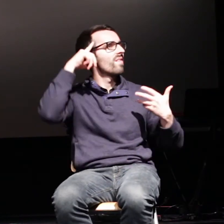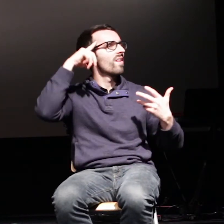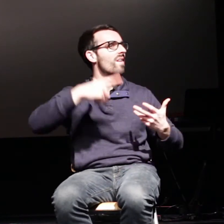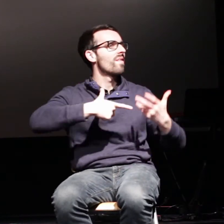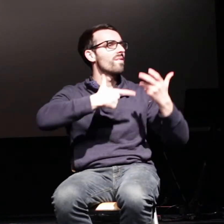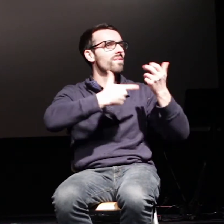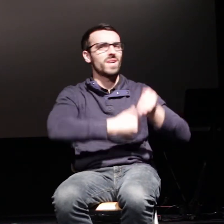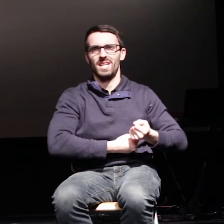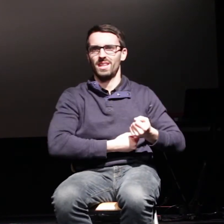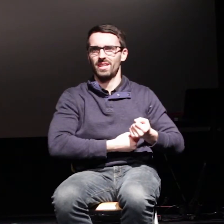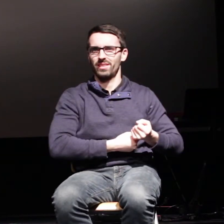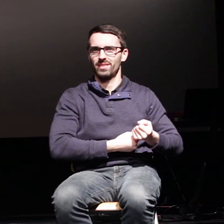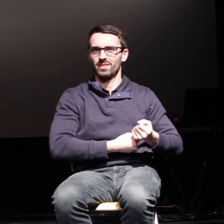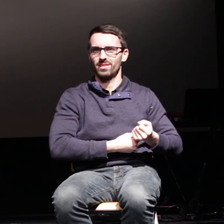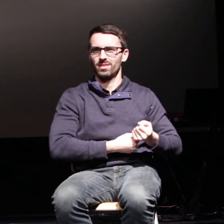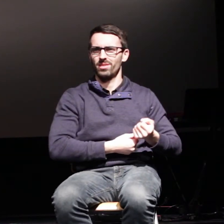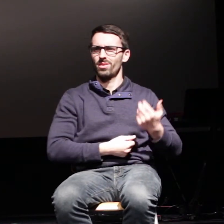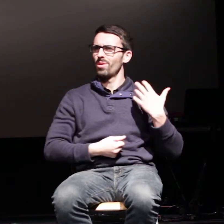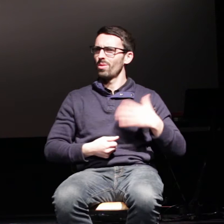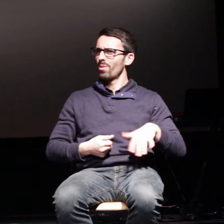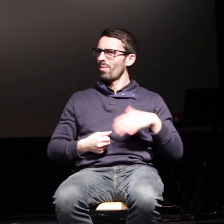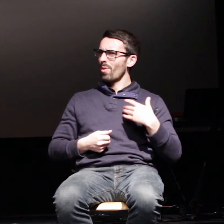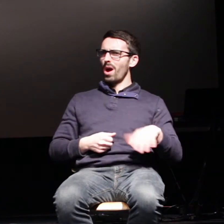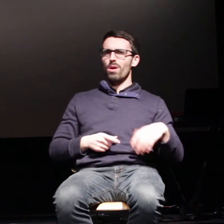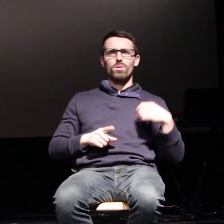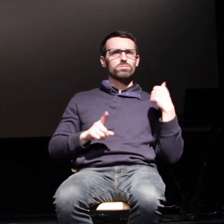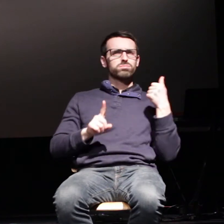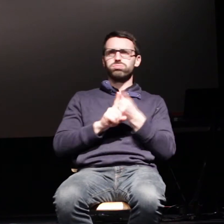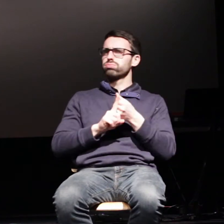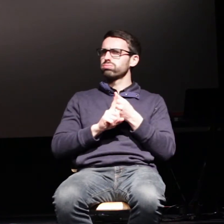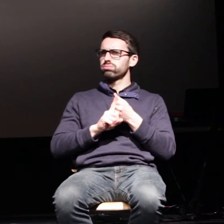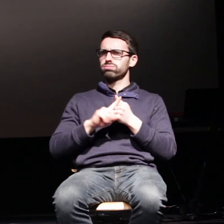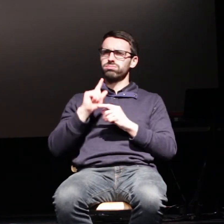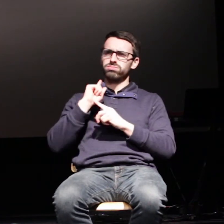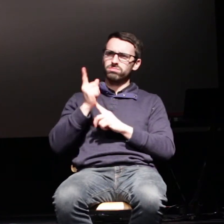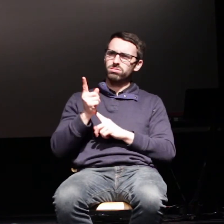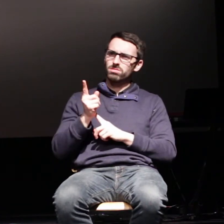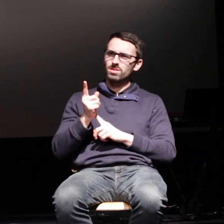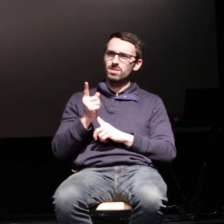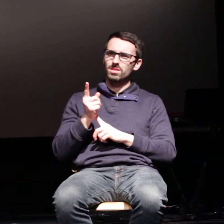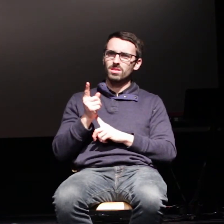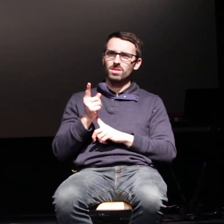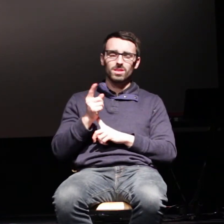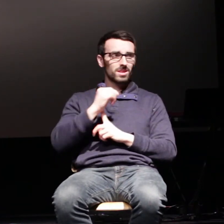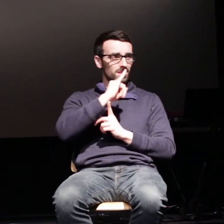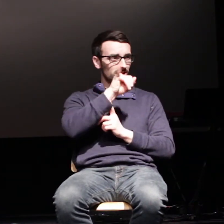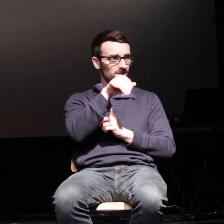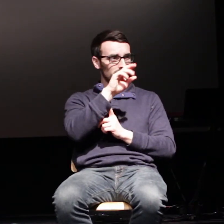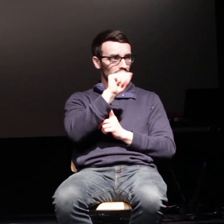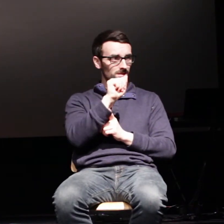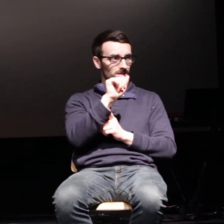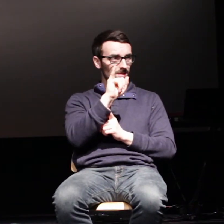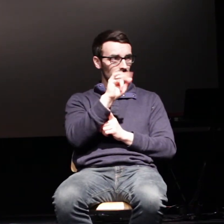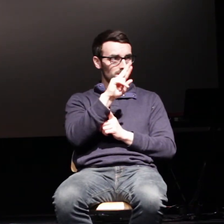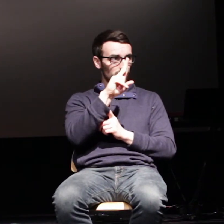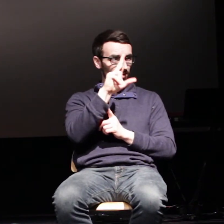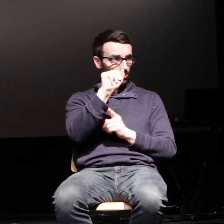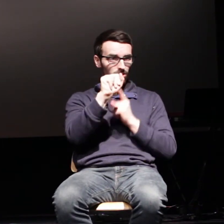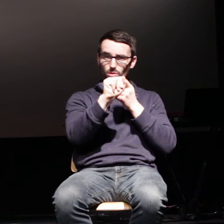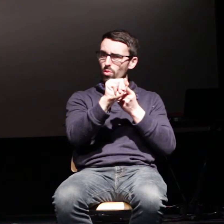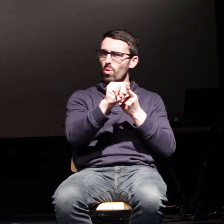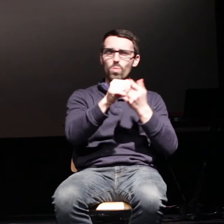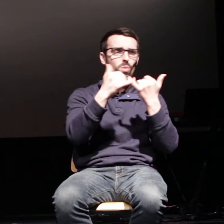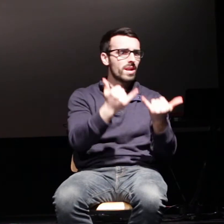is an unbelievable moment. You think about Jairus in this moment. He's just received, in my opinion, the